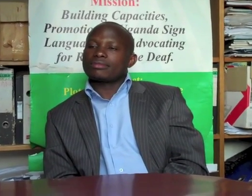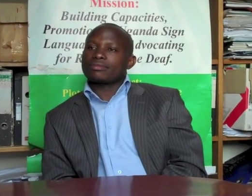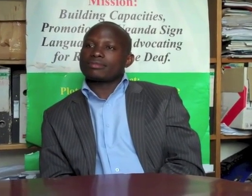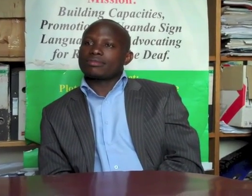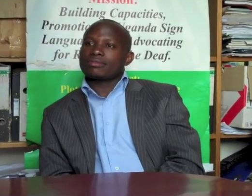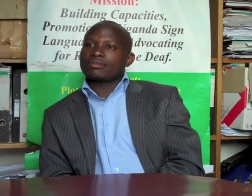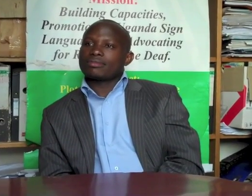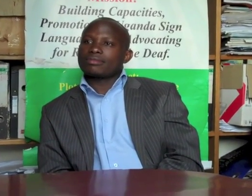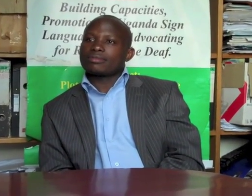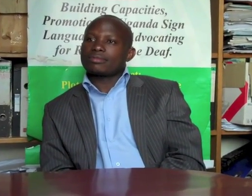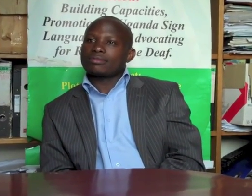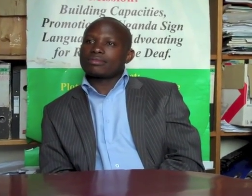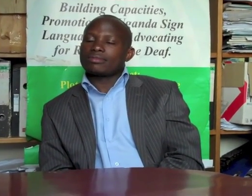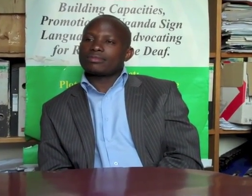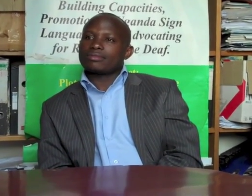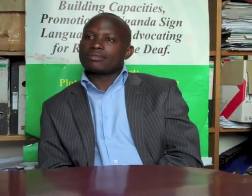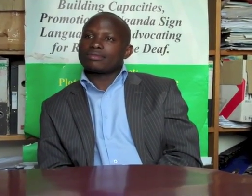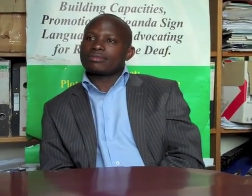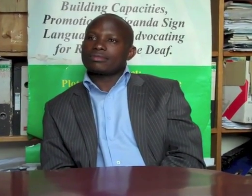peers, or did they also learn sign language?